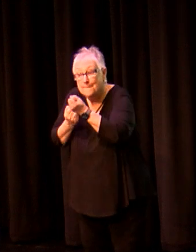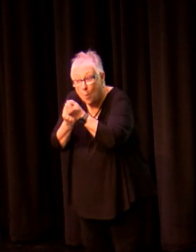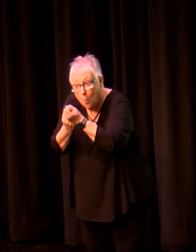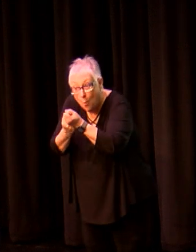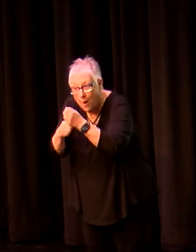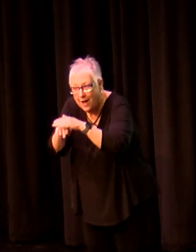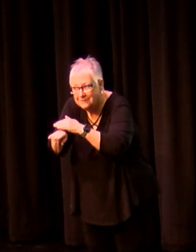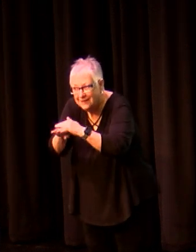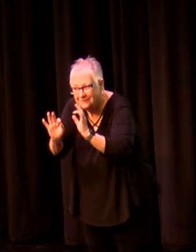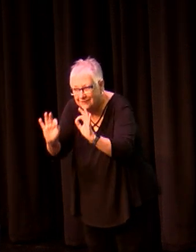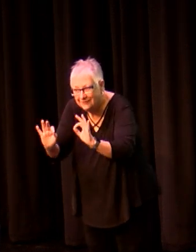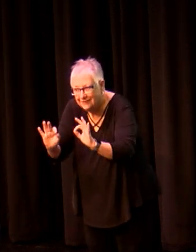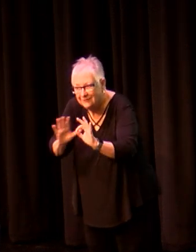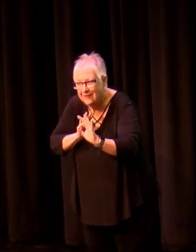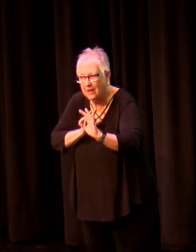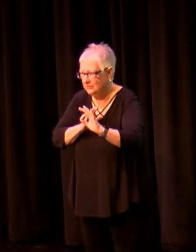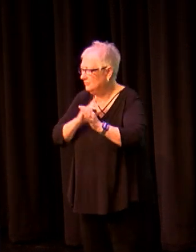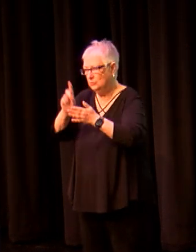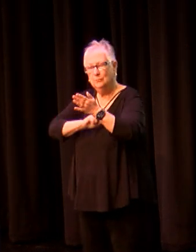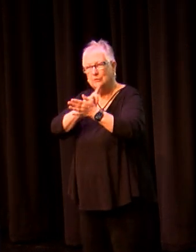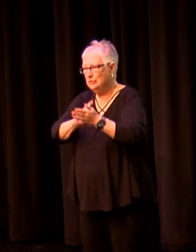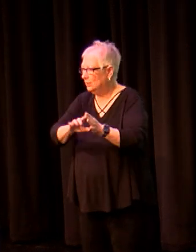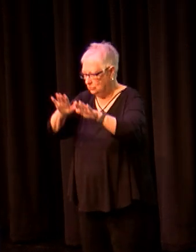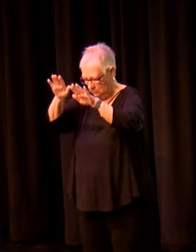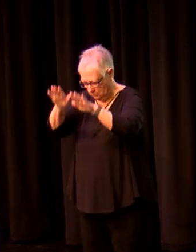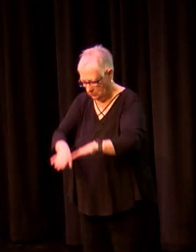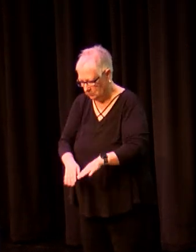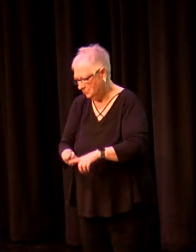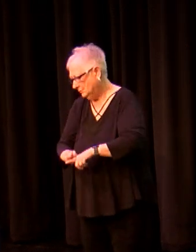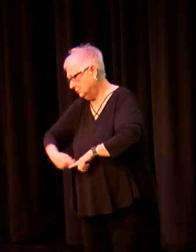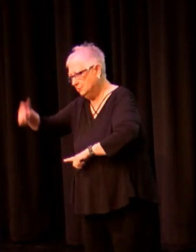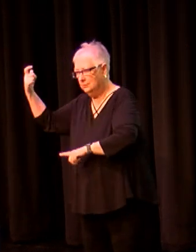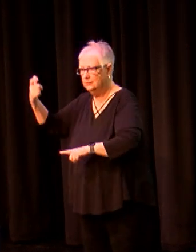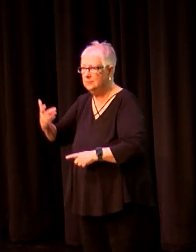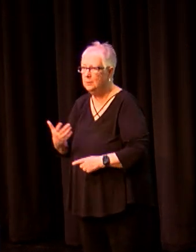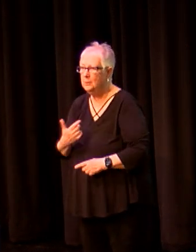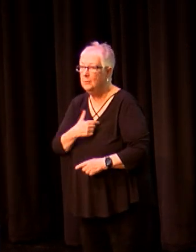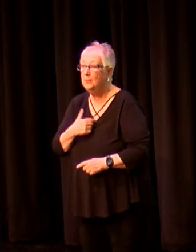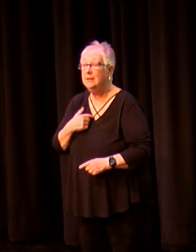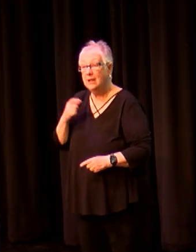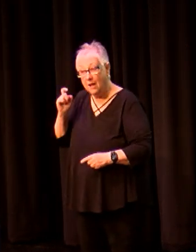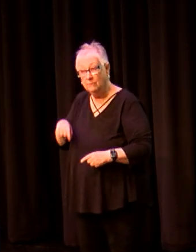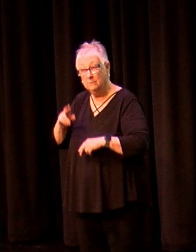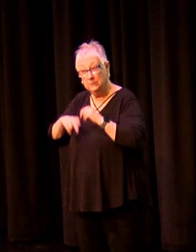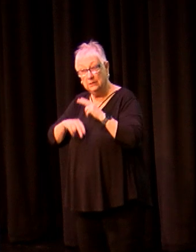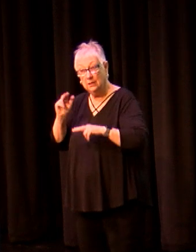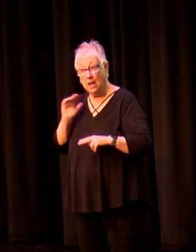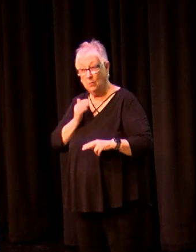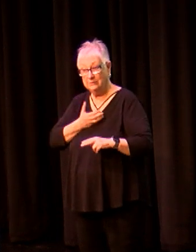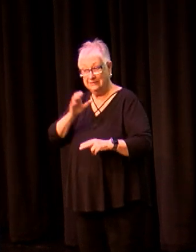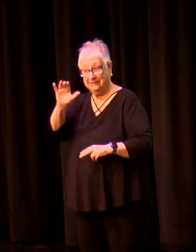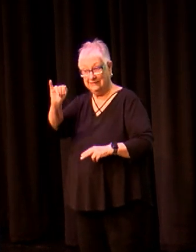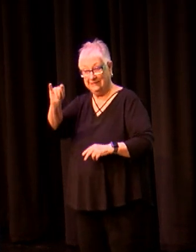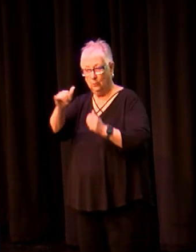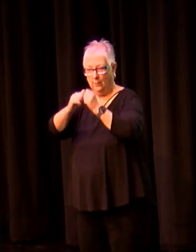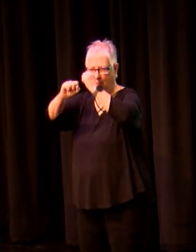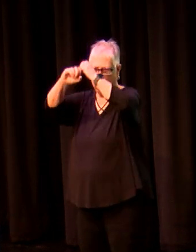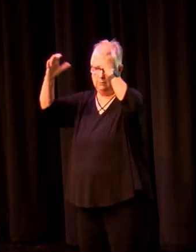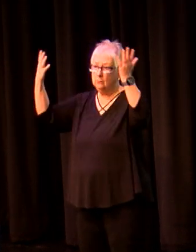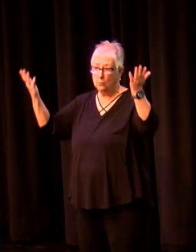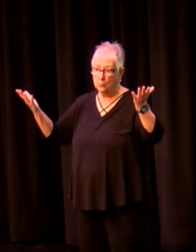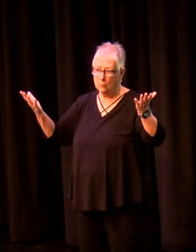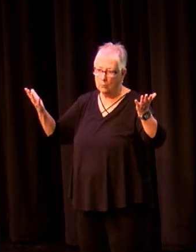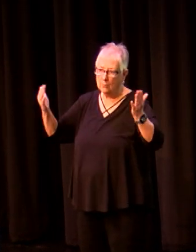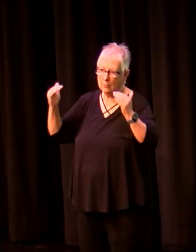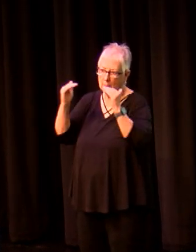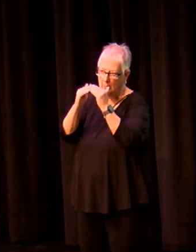equity lens, it expands opportunities for everyone. Safe city streets have sidewalks and bike paths. Children can get